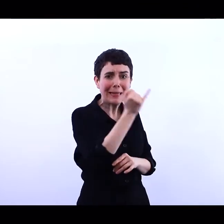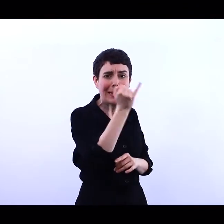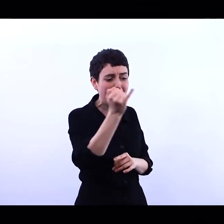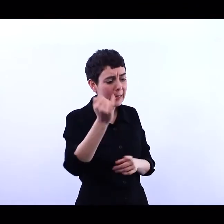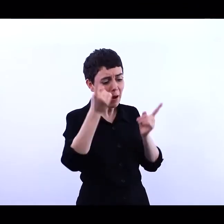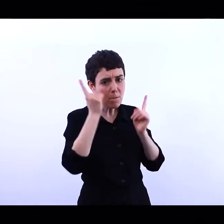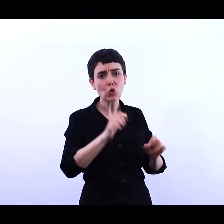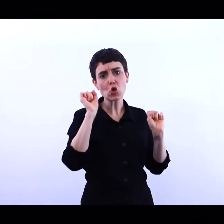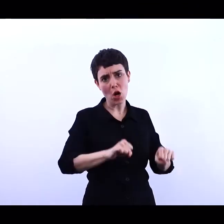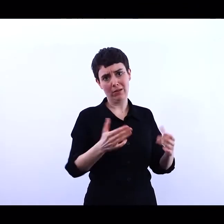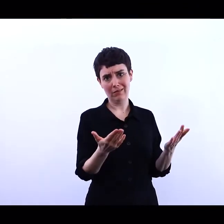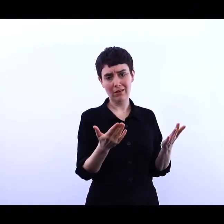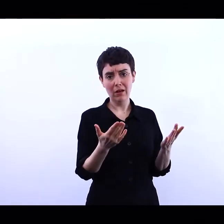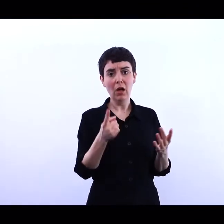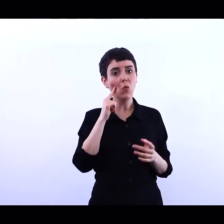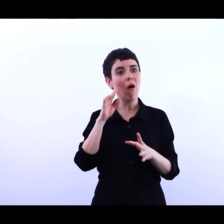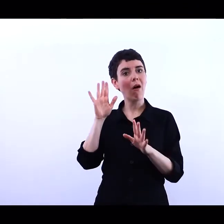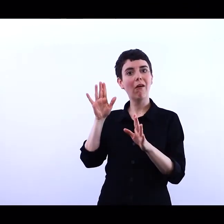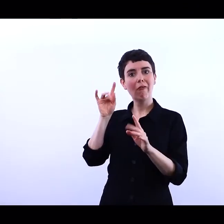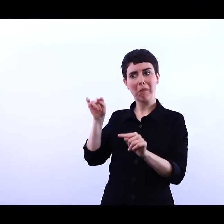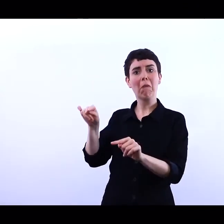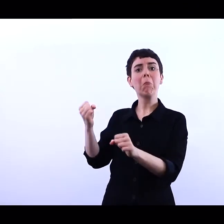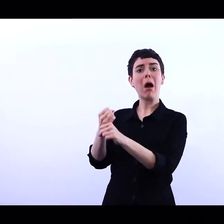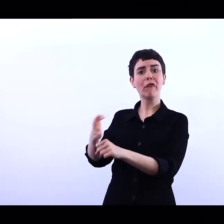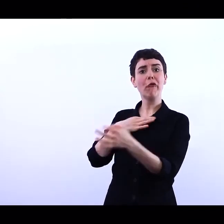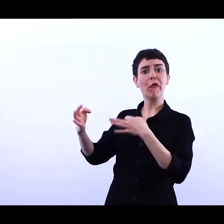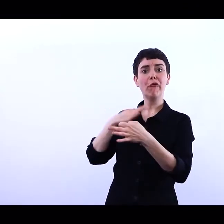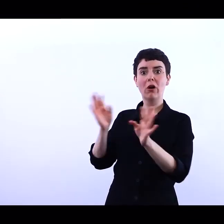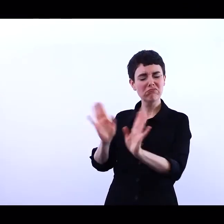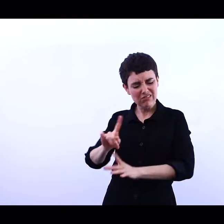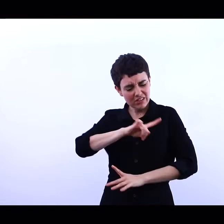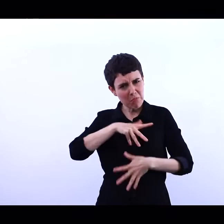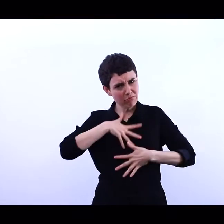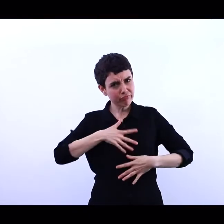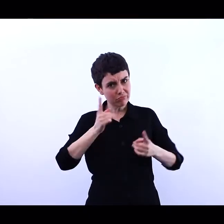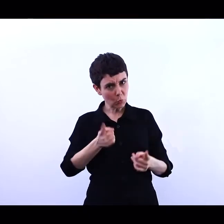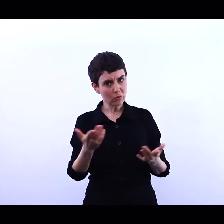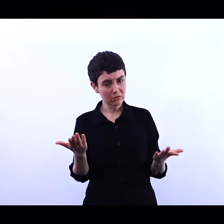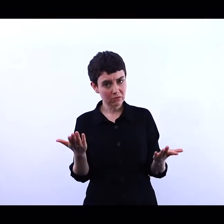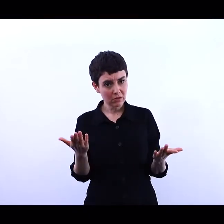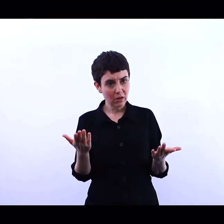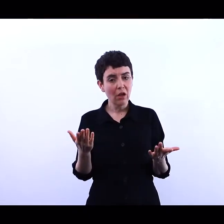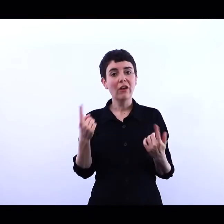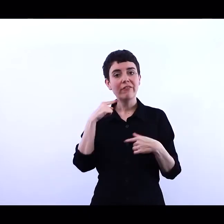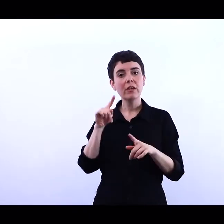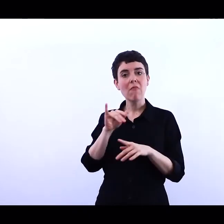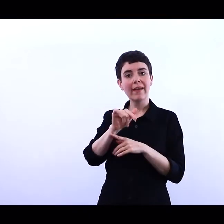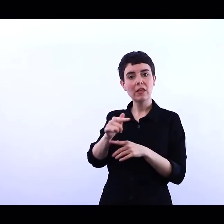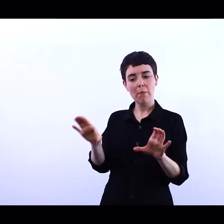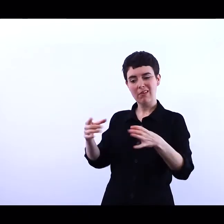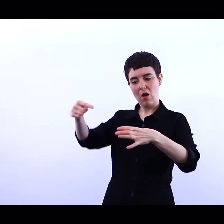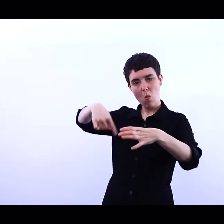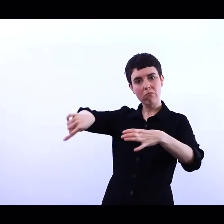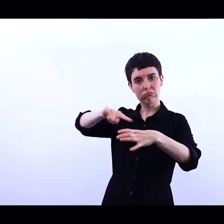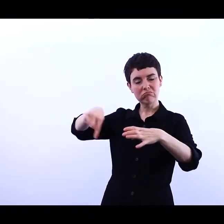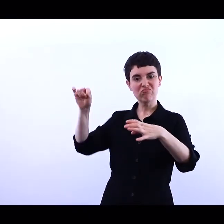valuable roles as part of the team. But when I say I'm not interested in talking about IT staff, it's because it has